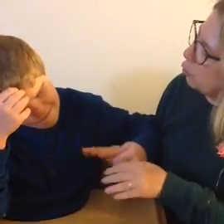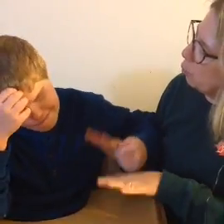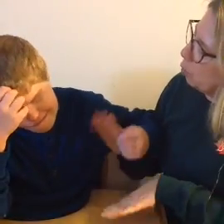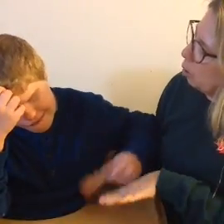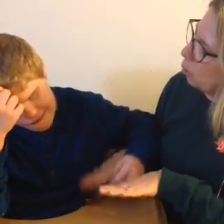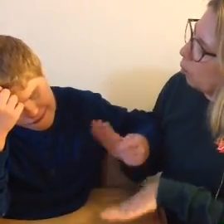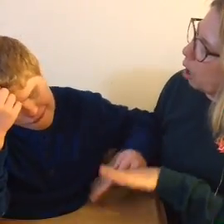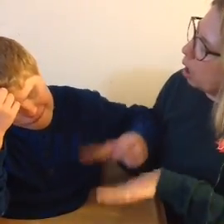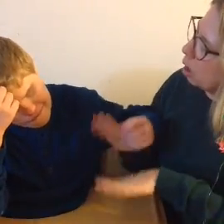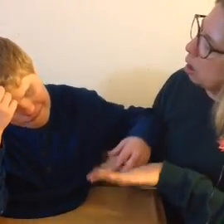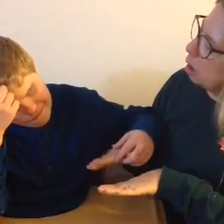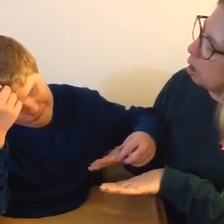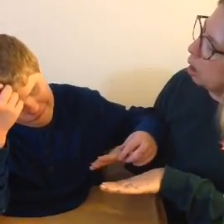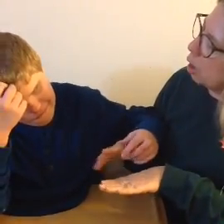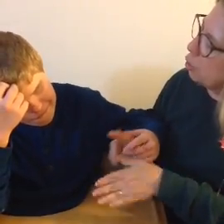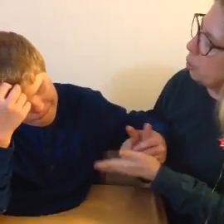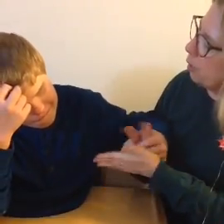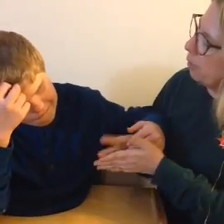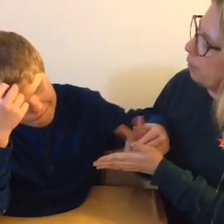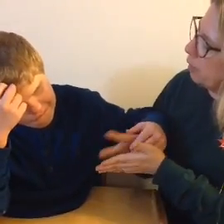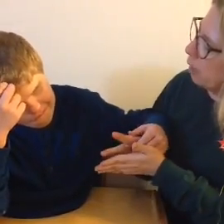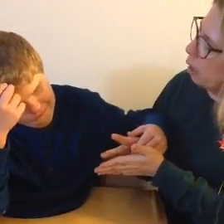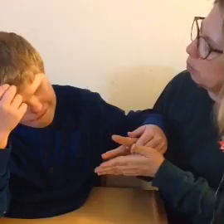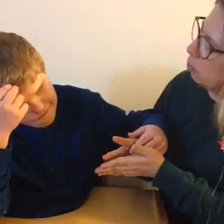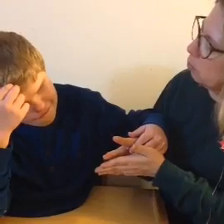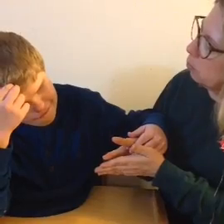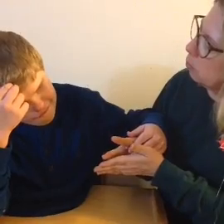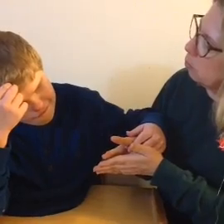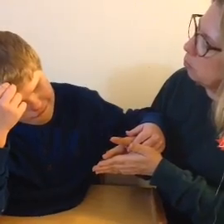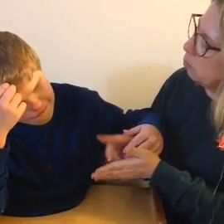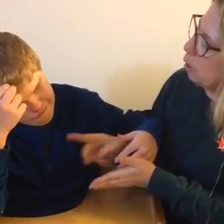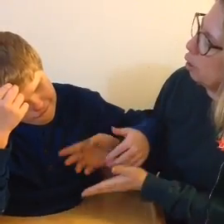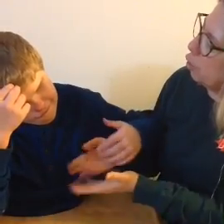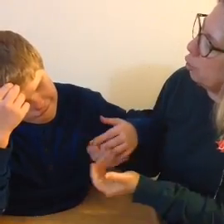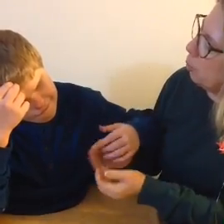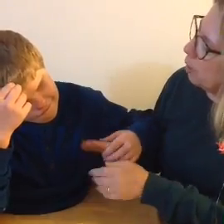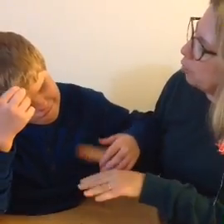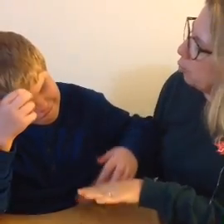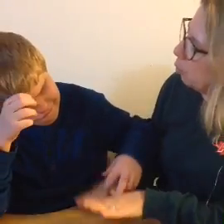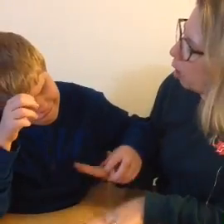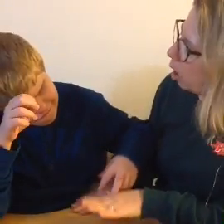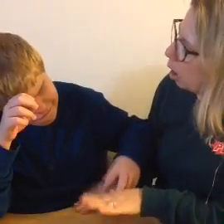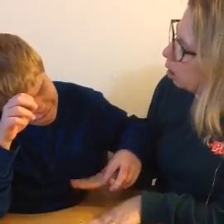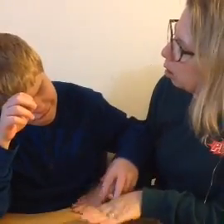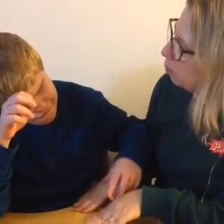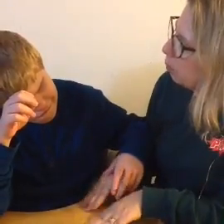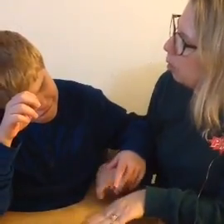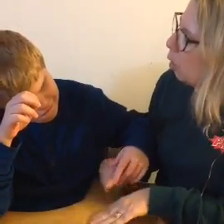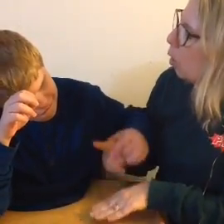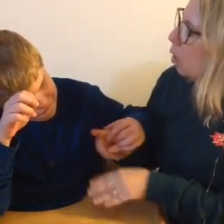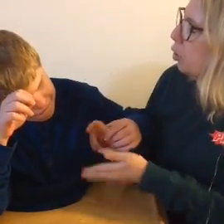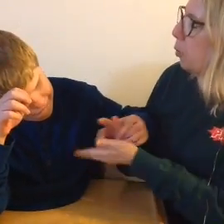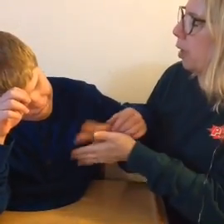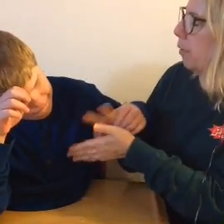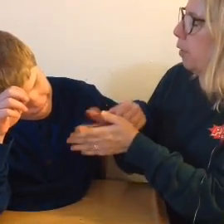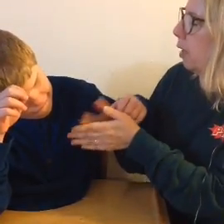to walk or do you want a video? Do you want to walk or do you want a